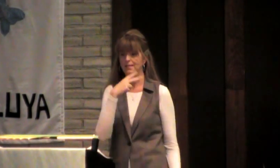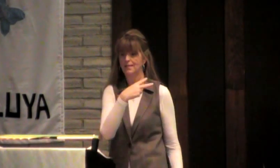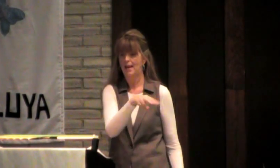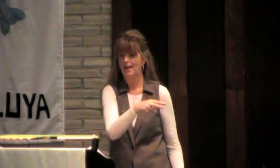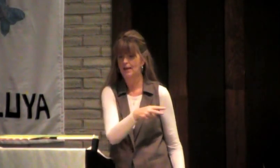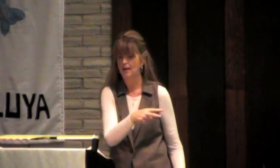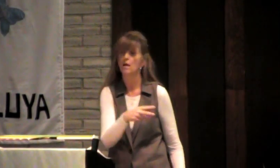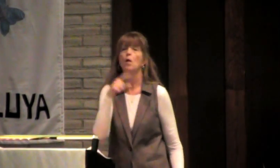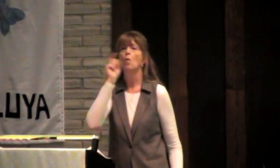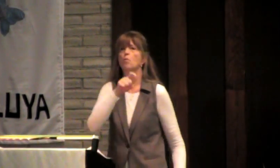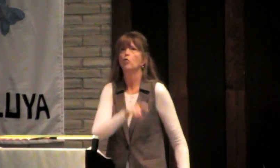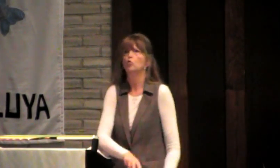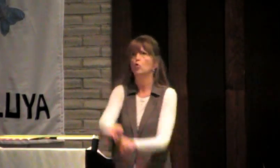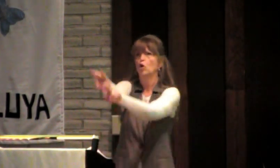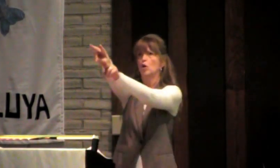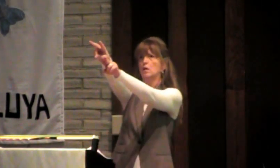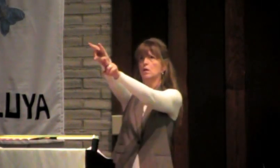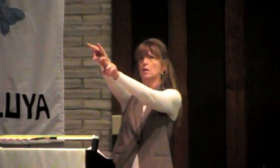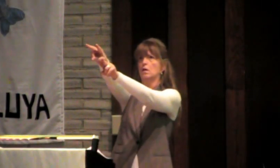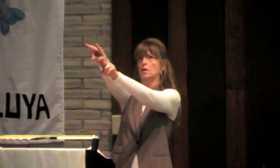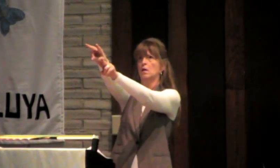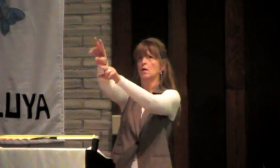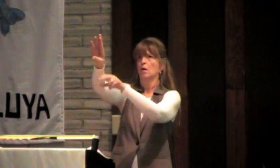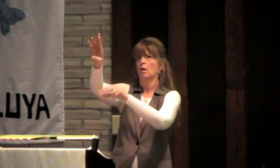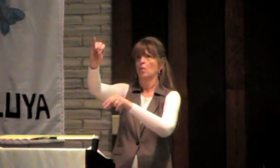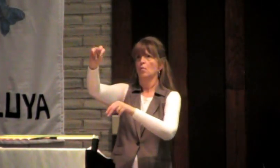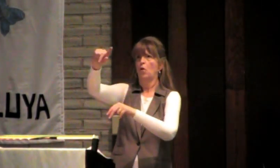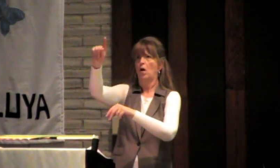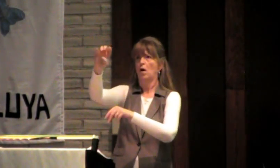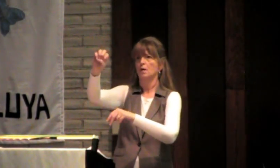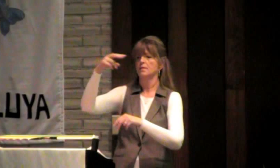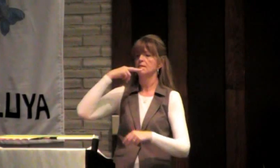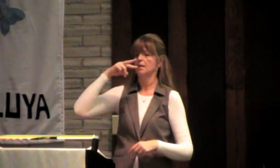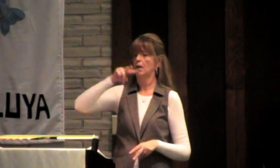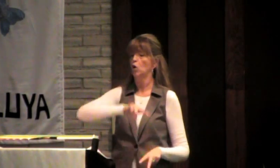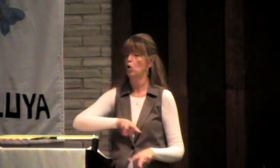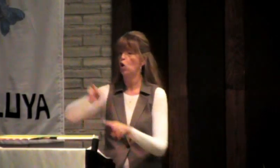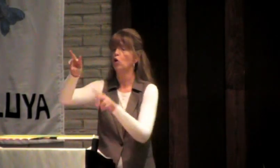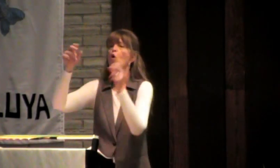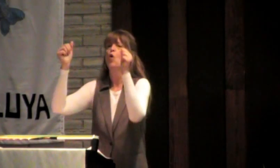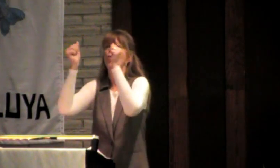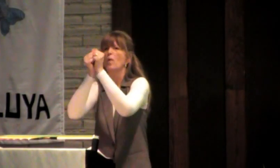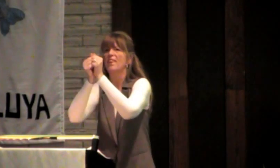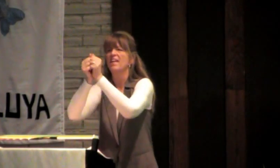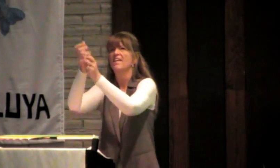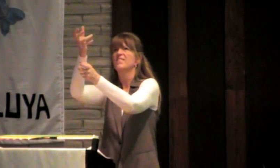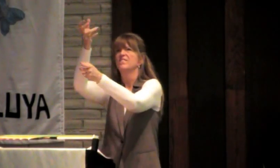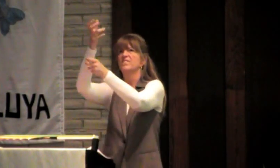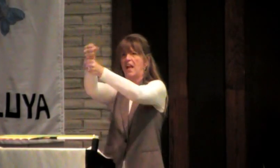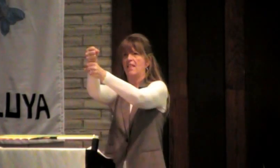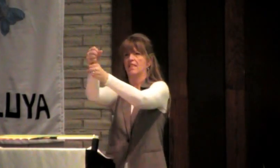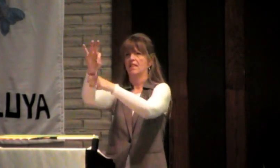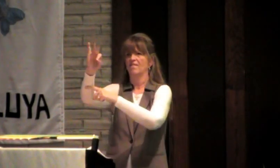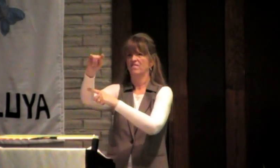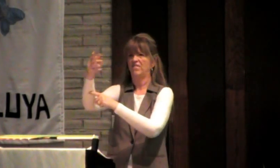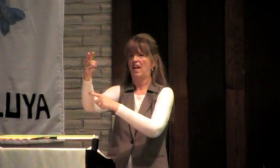are bitten from the snake, they're supposed to look at the bronze snake. They're supposed to look with